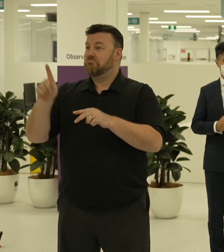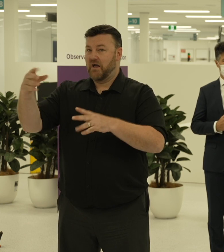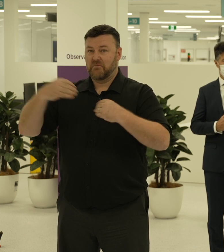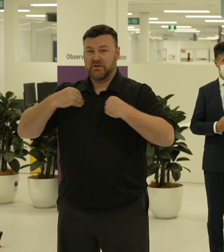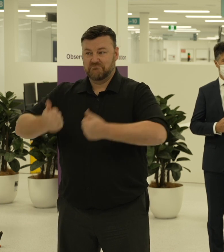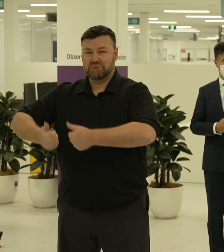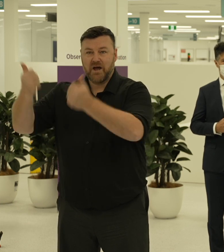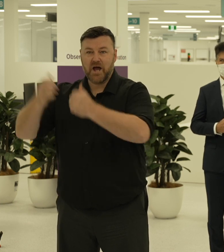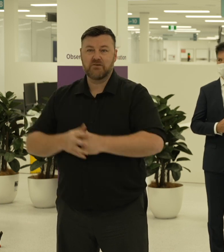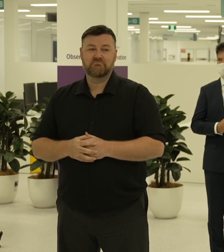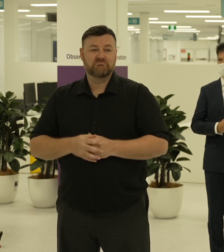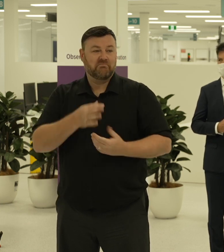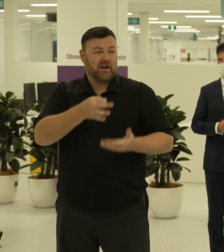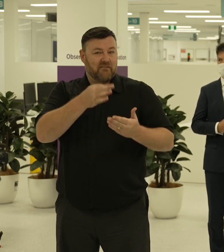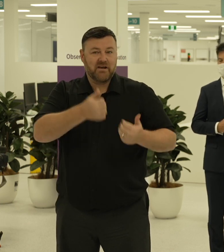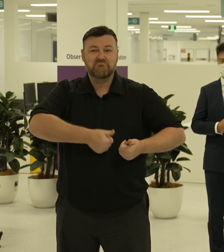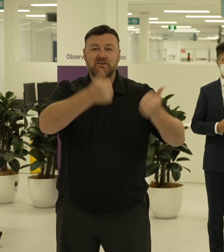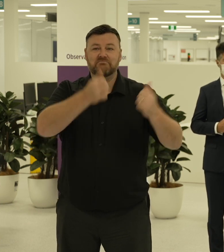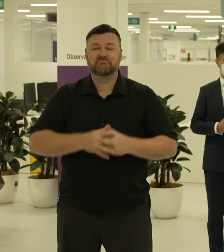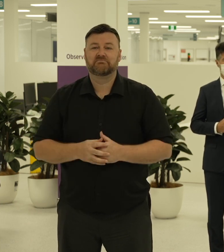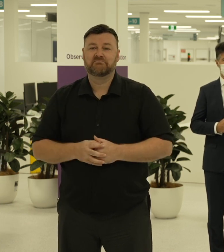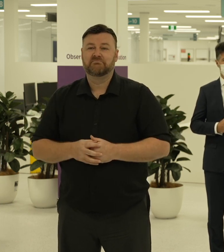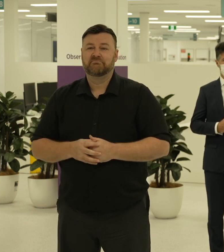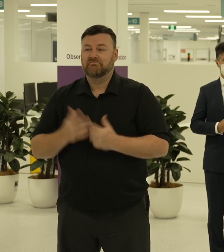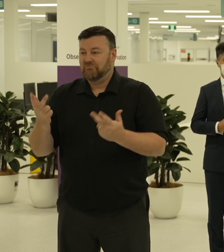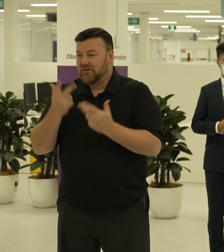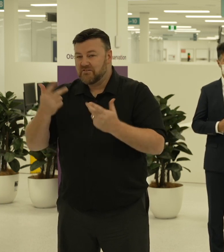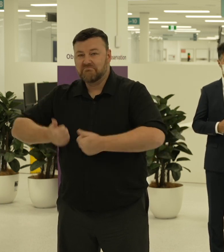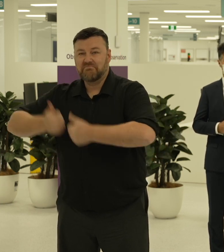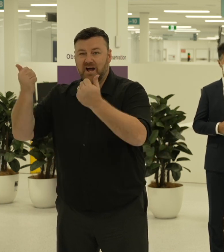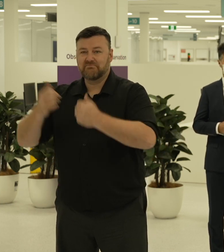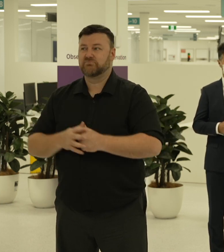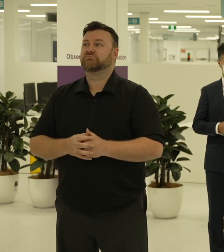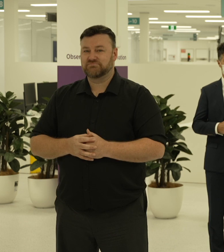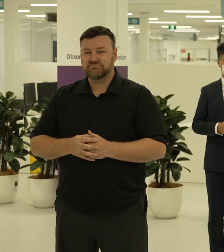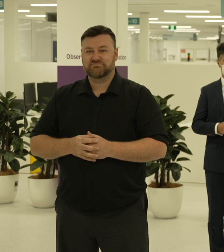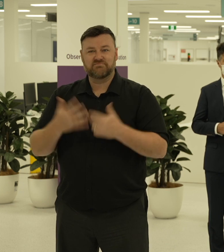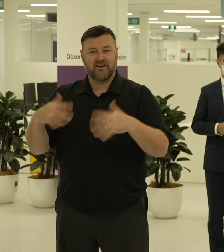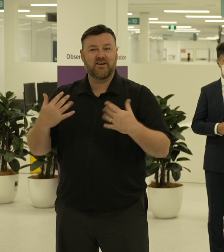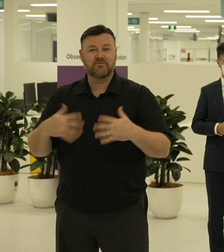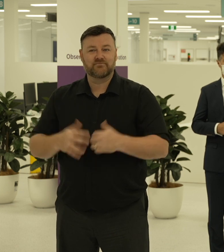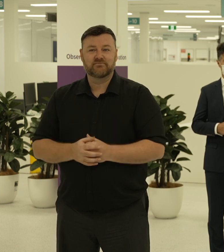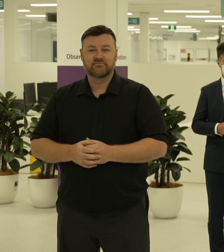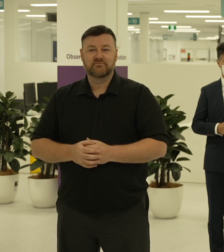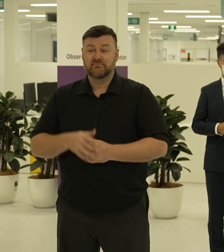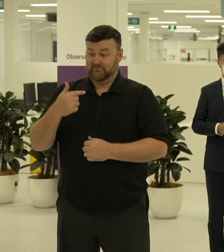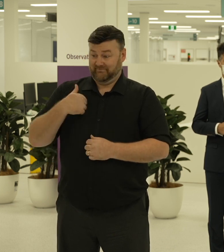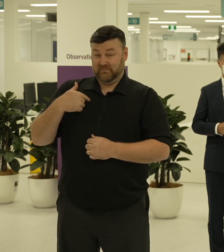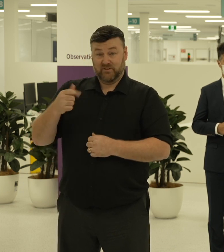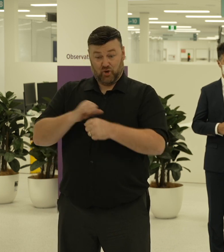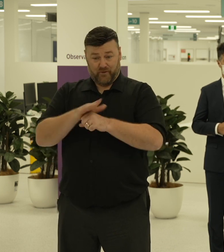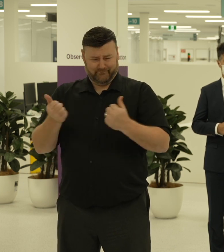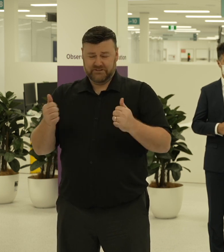many businesses and cafes and restaurants right across the state thriving again. There's still a long journey in front of us, but